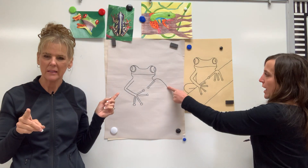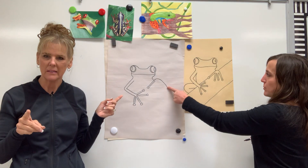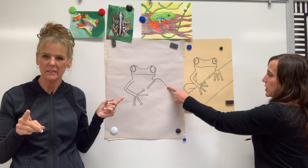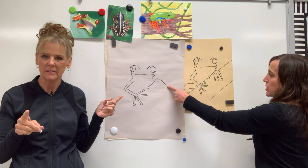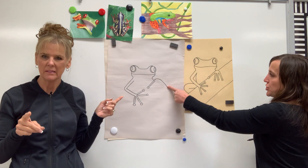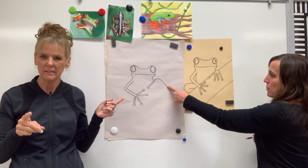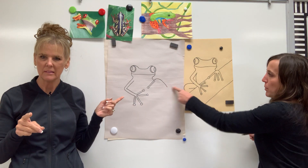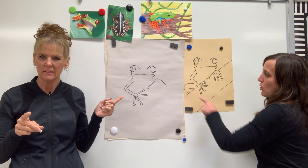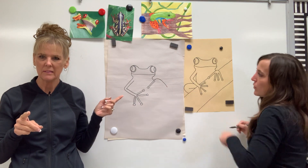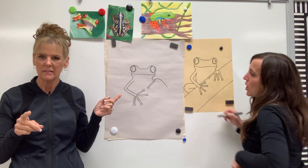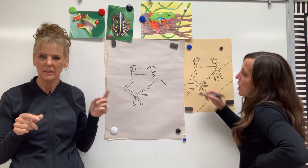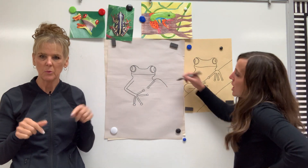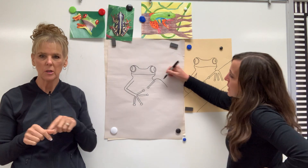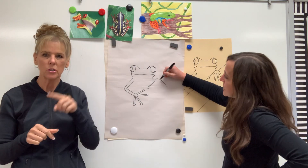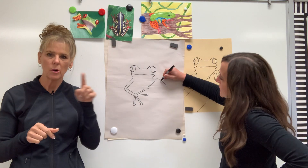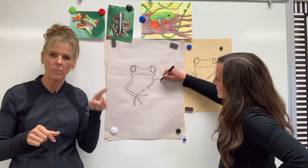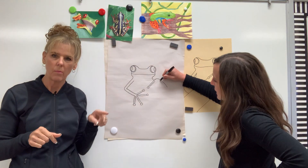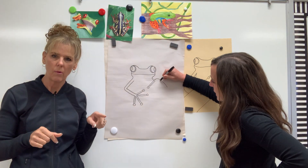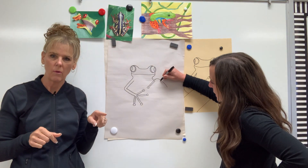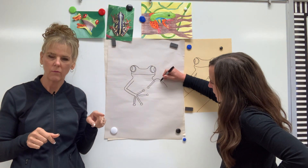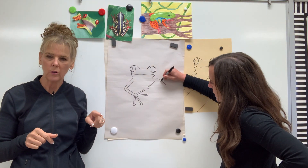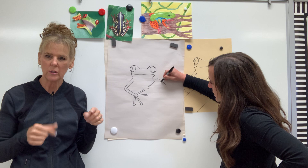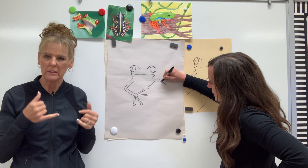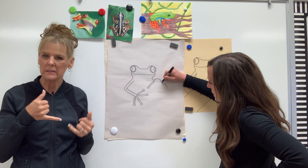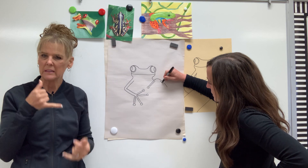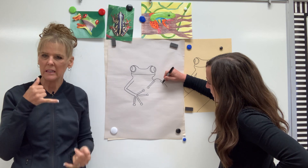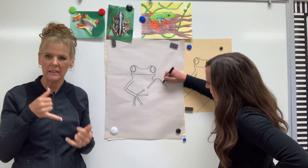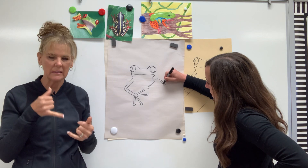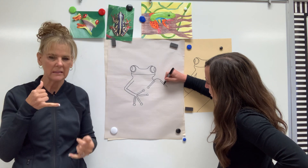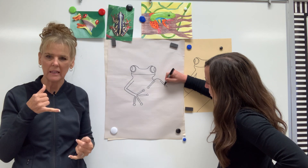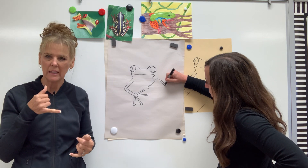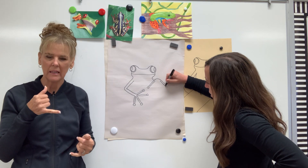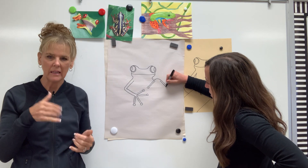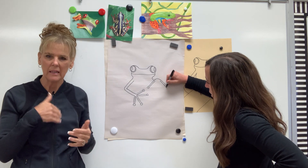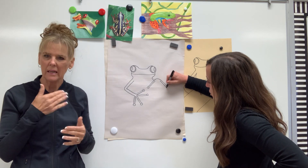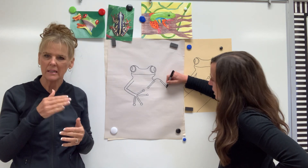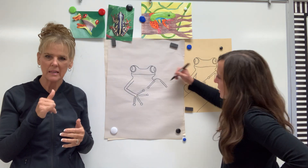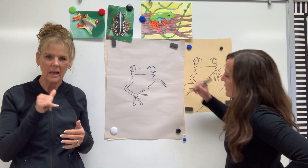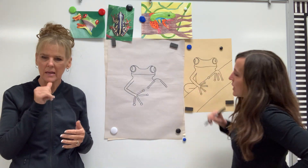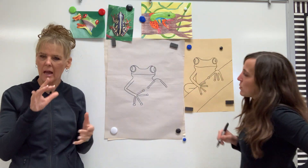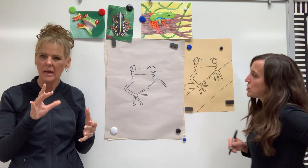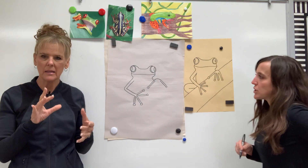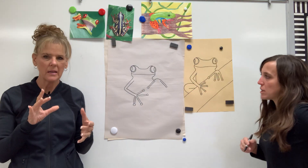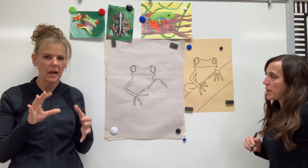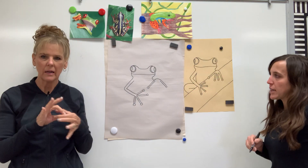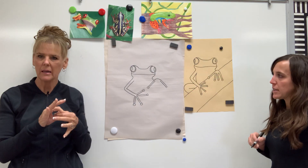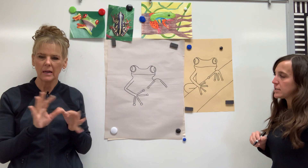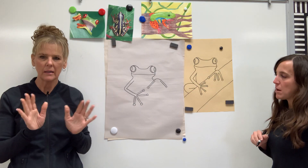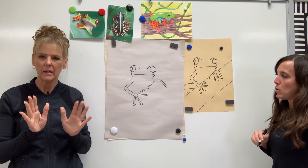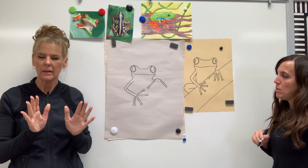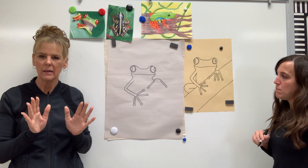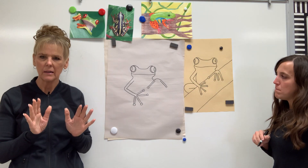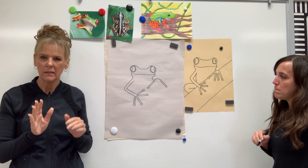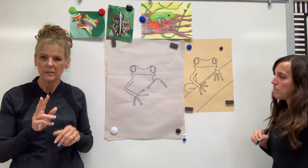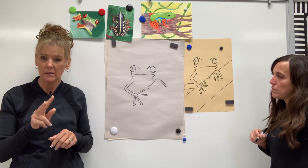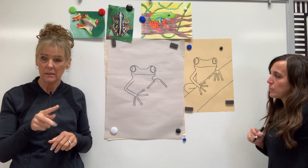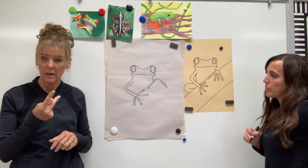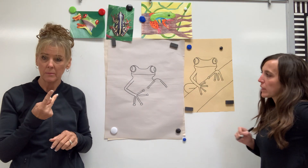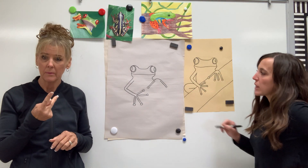this side, we're gonna jump over, skinny, skinny, skinny next to it, not touching anything. We're just gonna make it